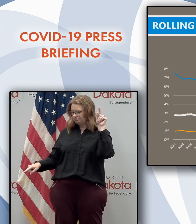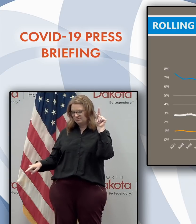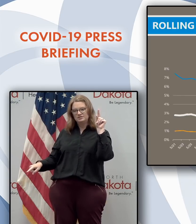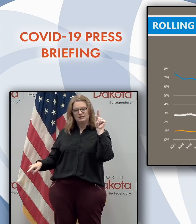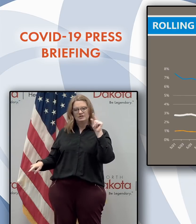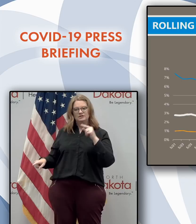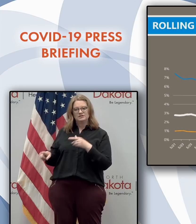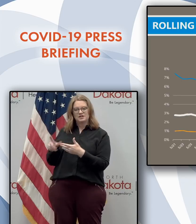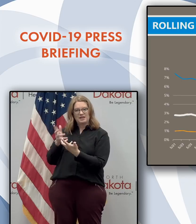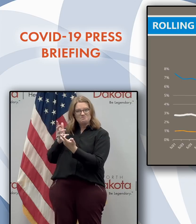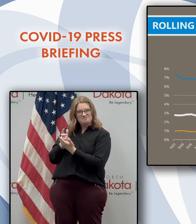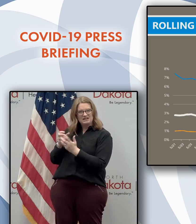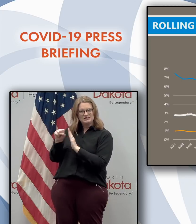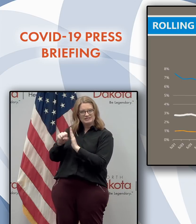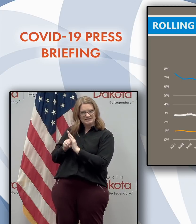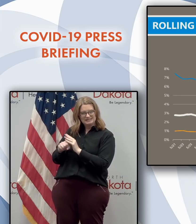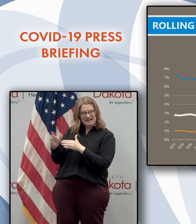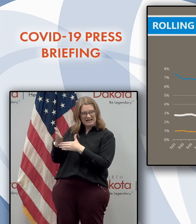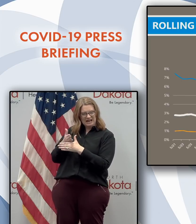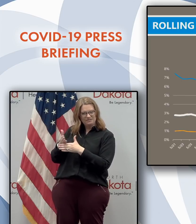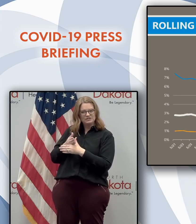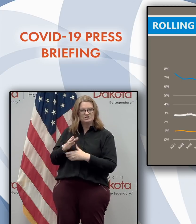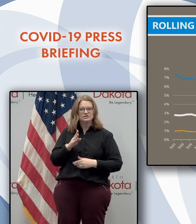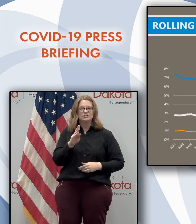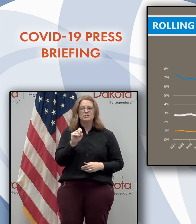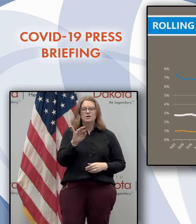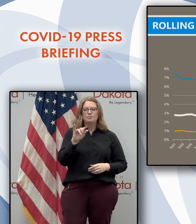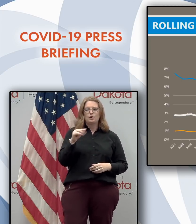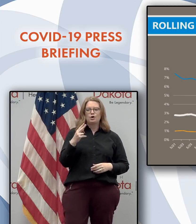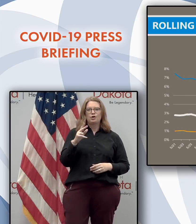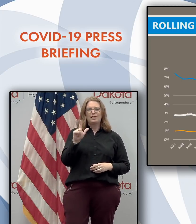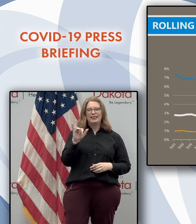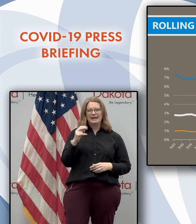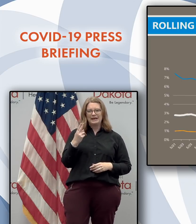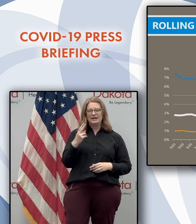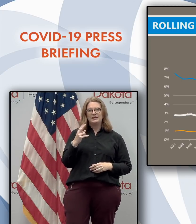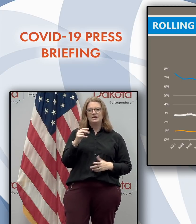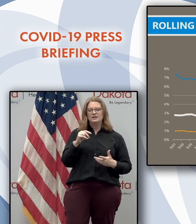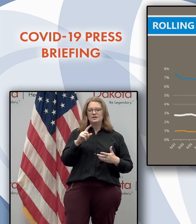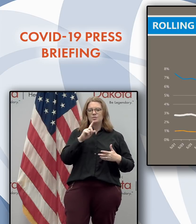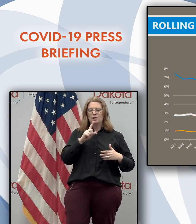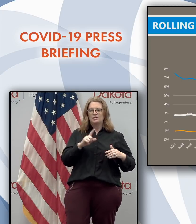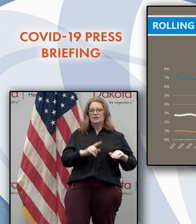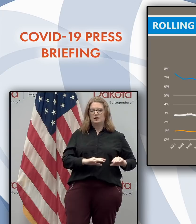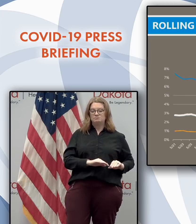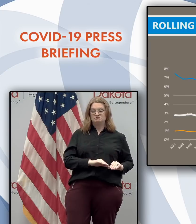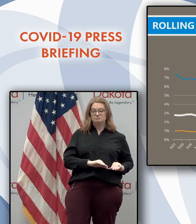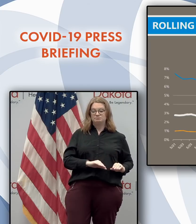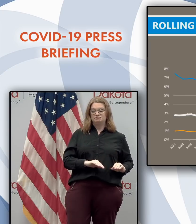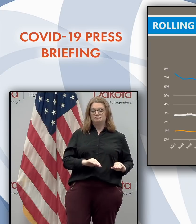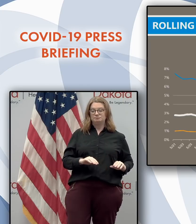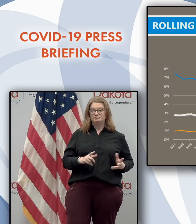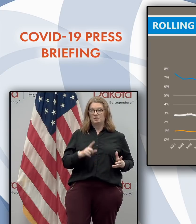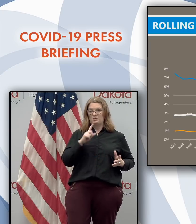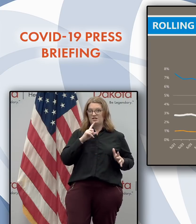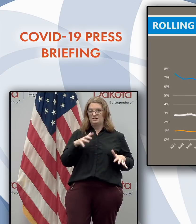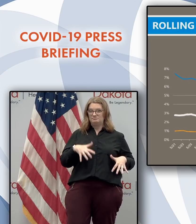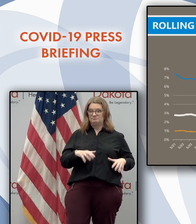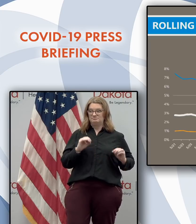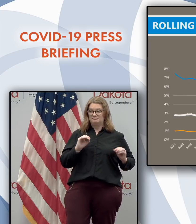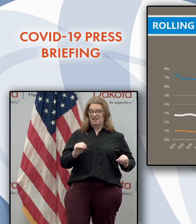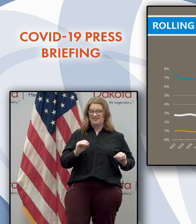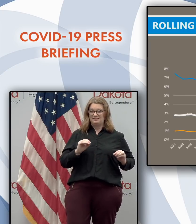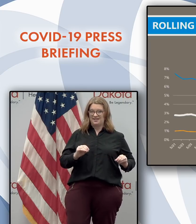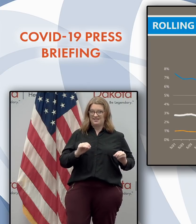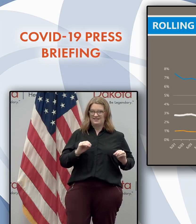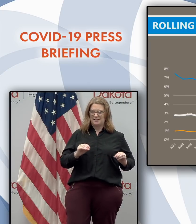state line. Burley, which was sort of on the early involved, then was really on the sidelines for a while in a positive